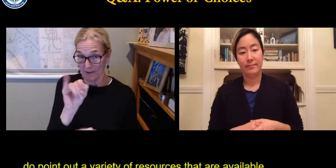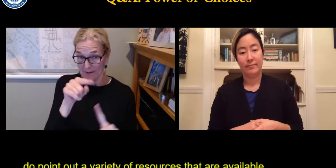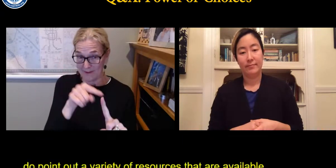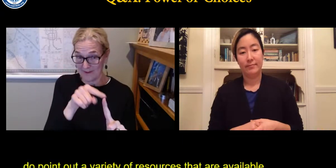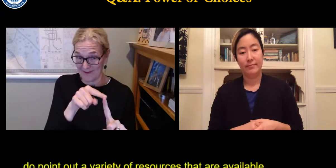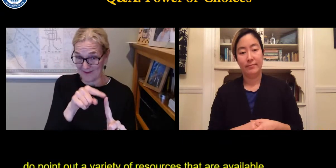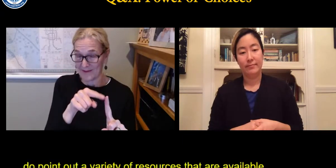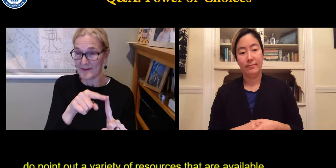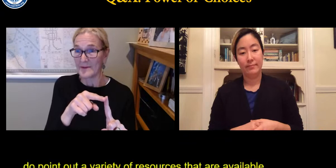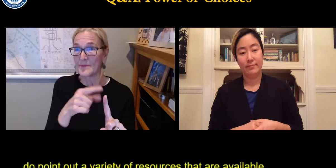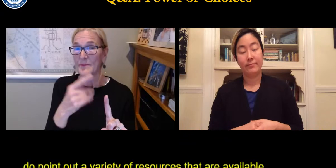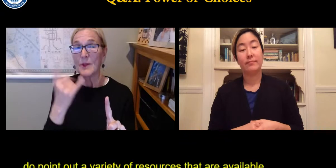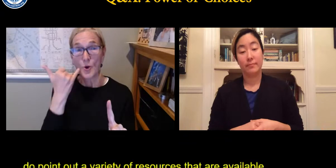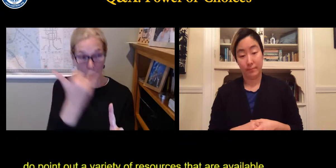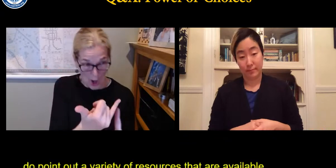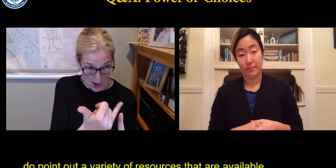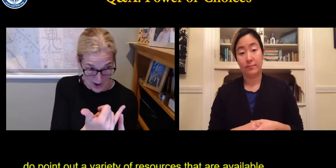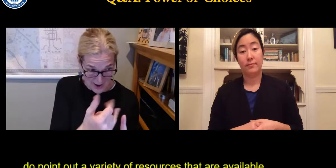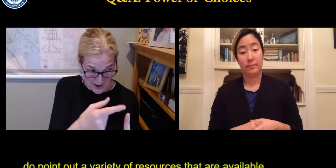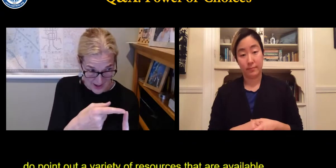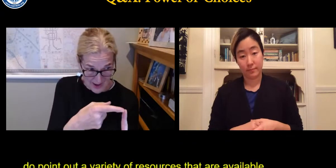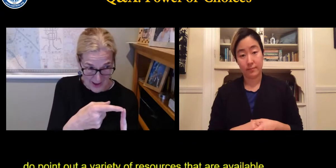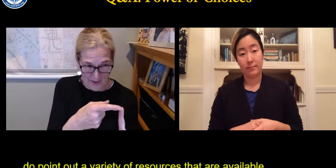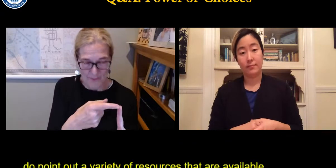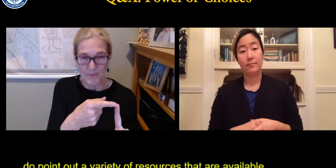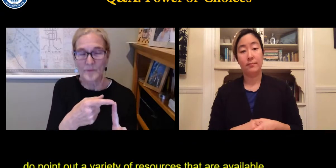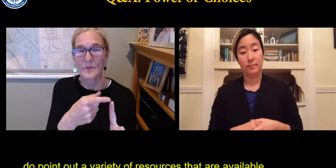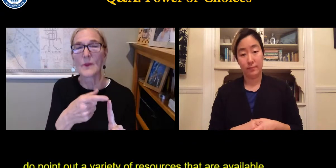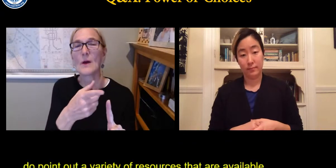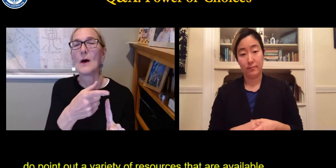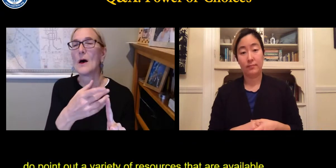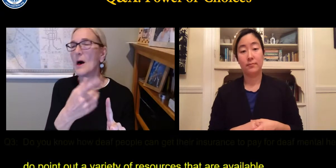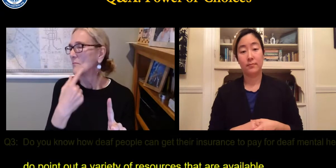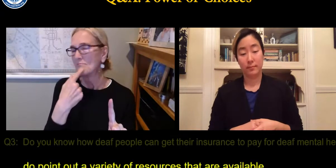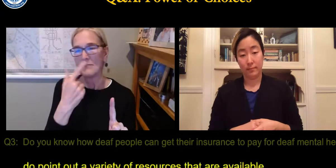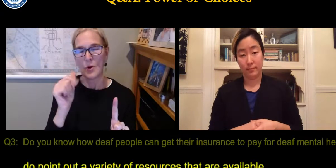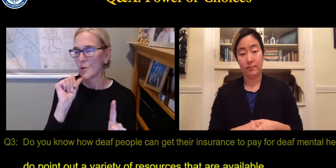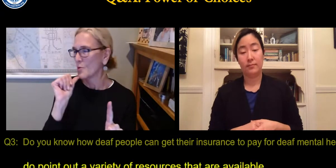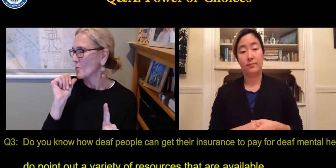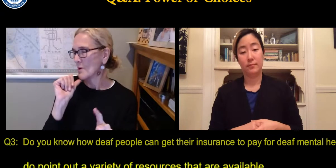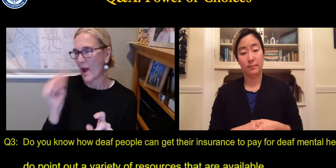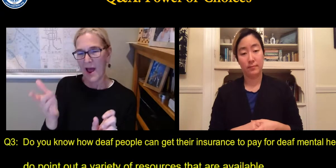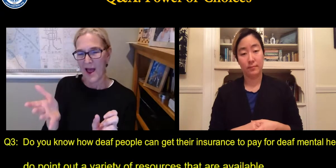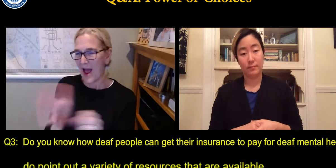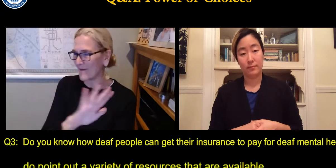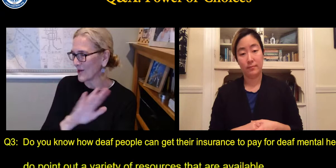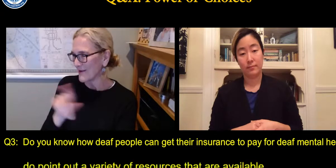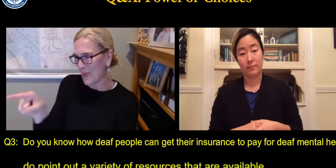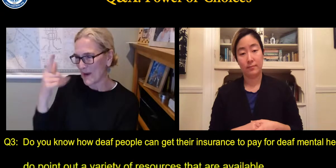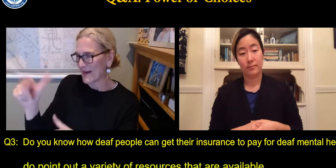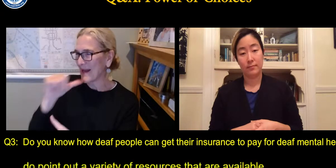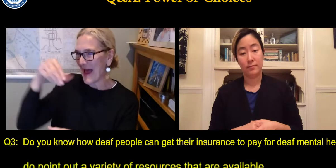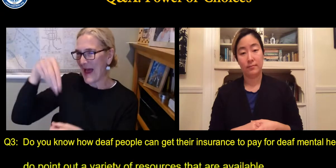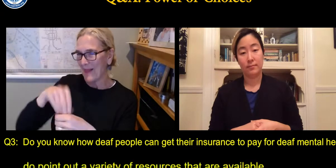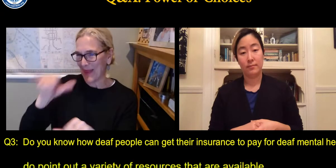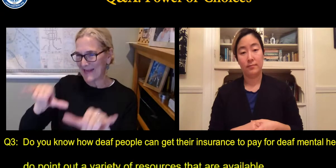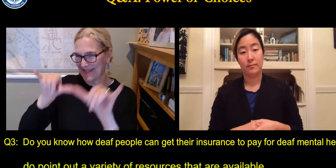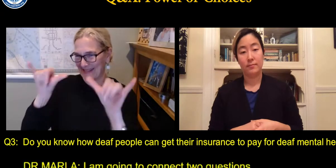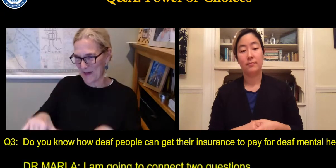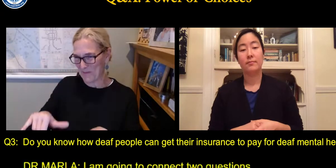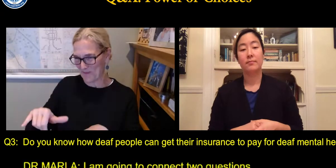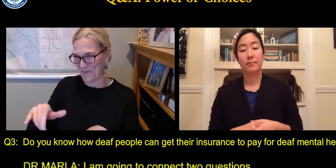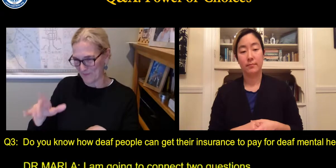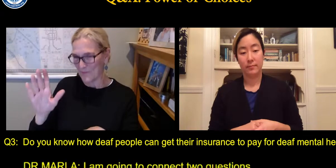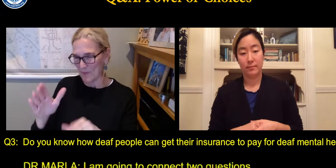First one is, do you know how deaf people can get their insurance to pay for mental health? And